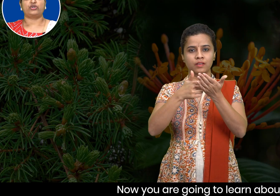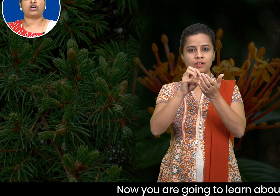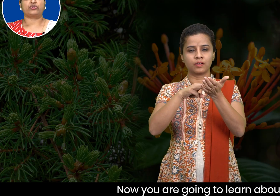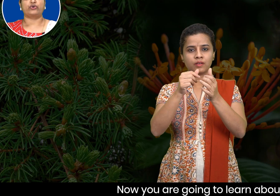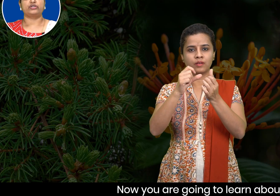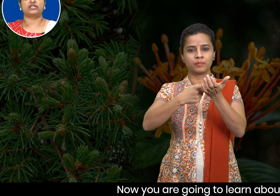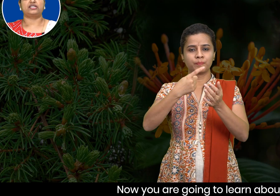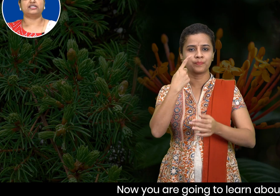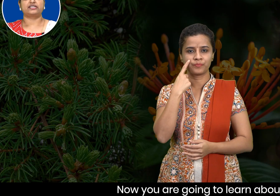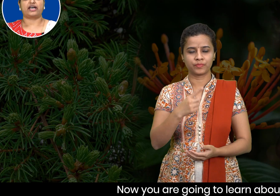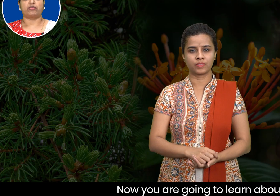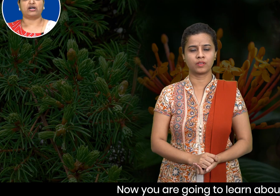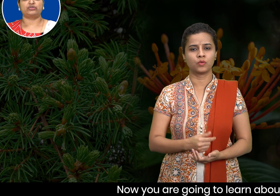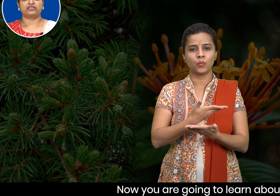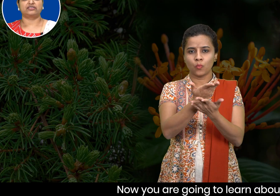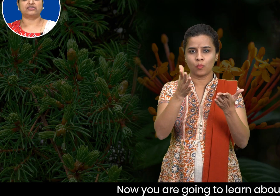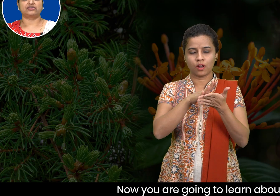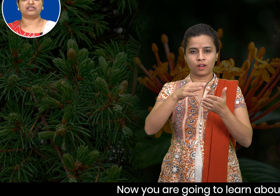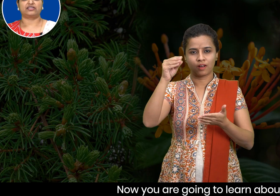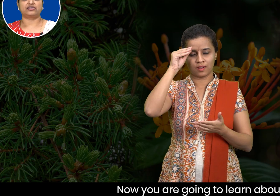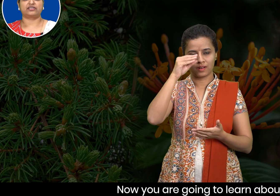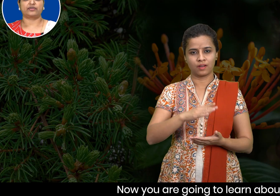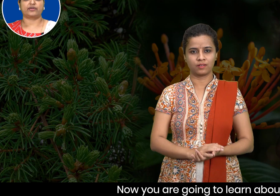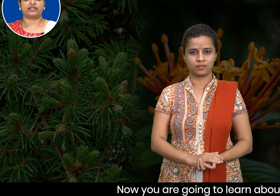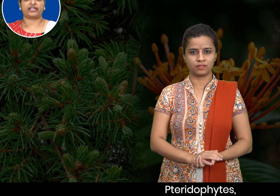Now you are going to learn about